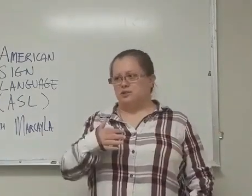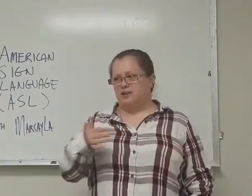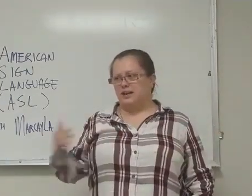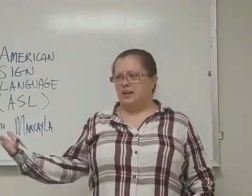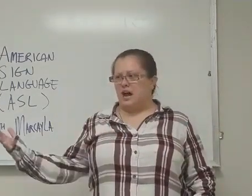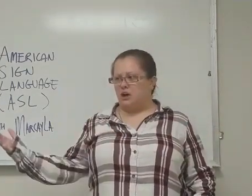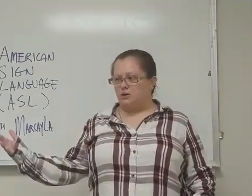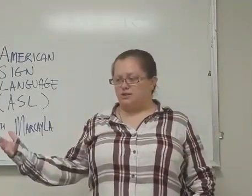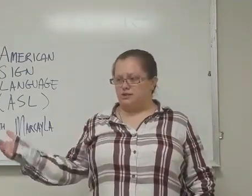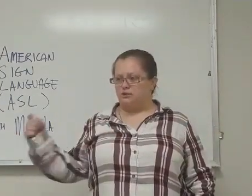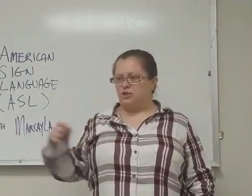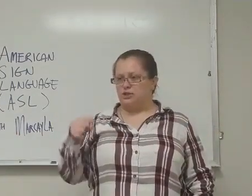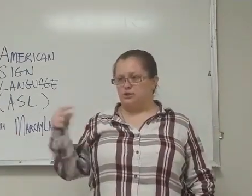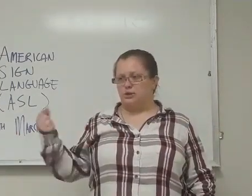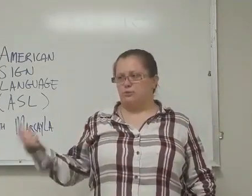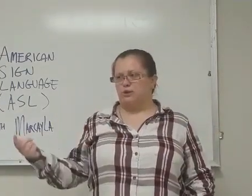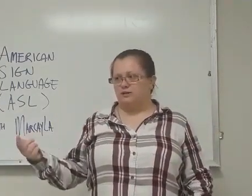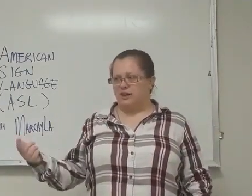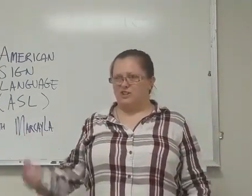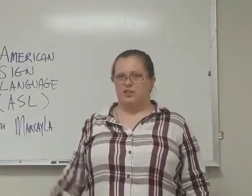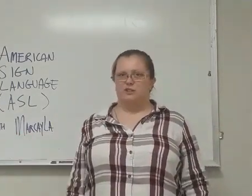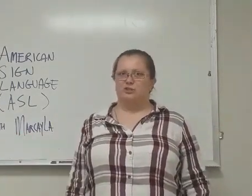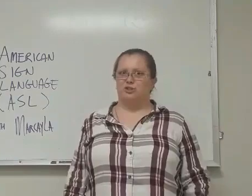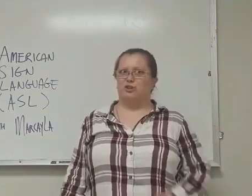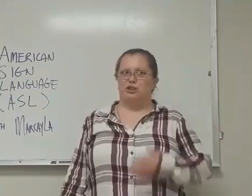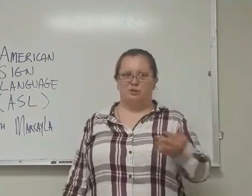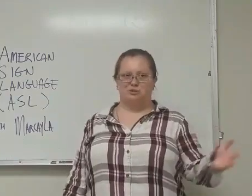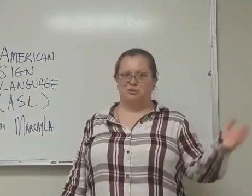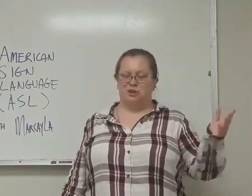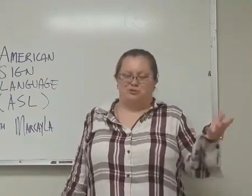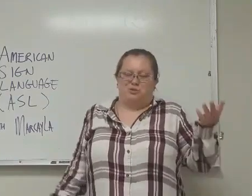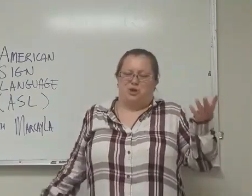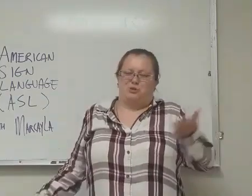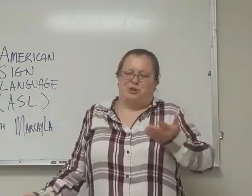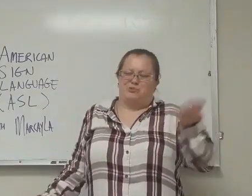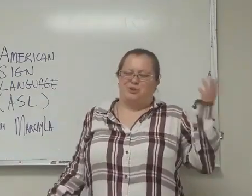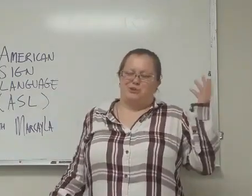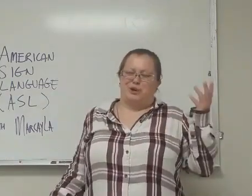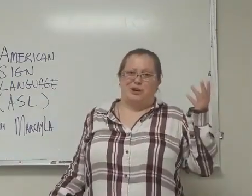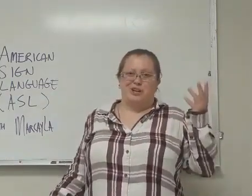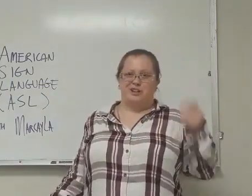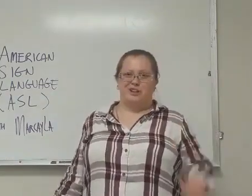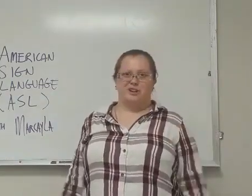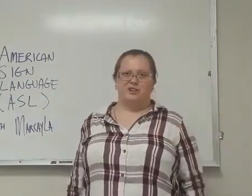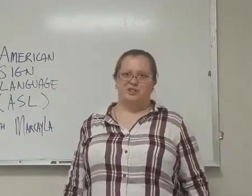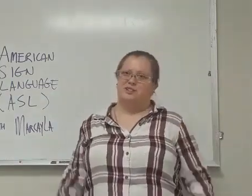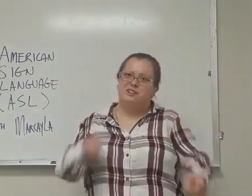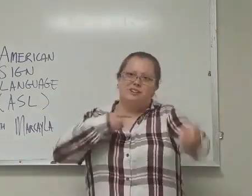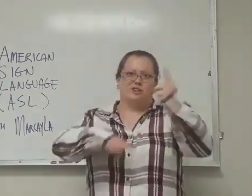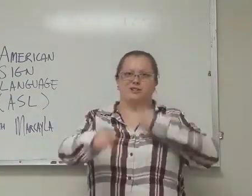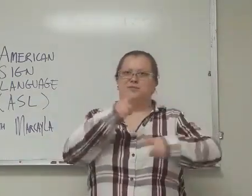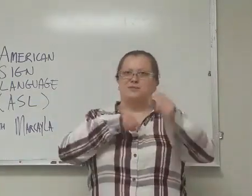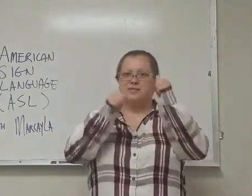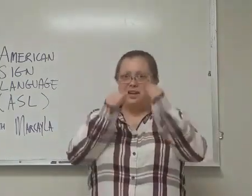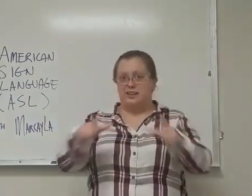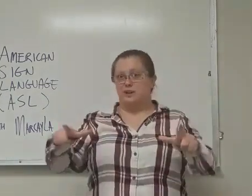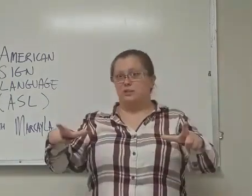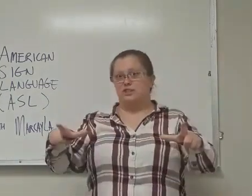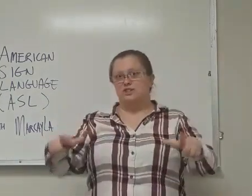saying it out instead of just doing the abbreviation. You don't really put the American in there. It's just sign language.